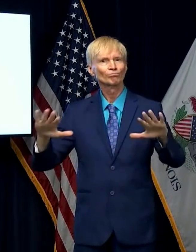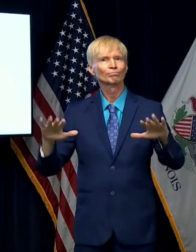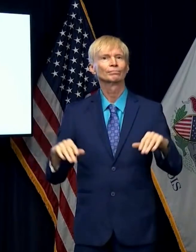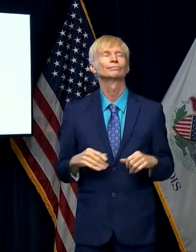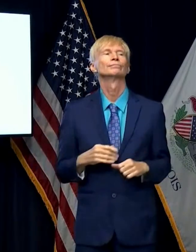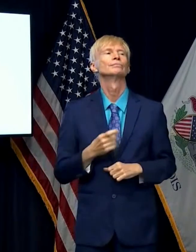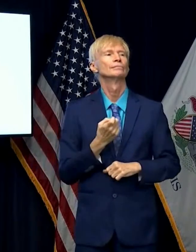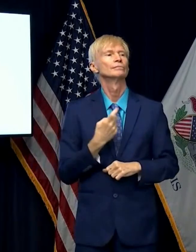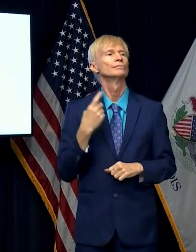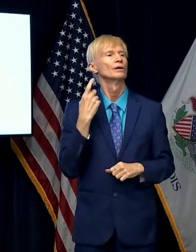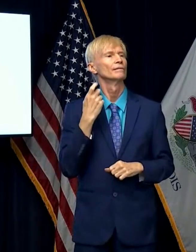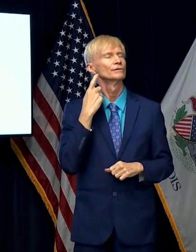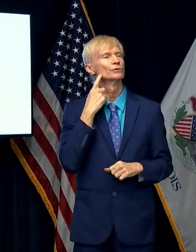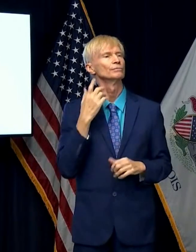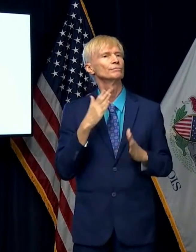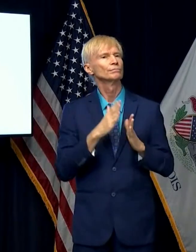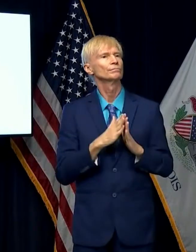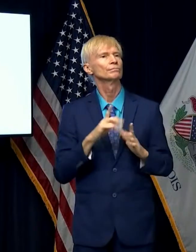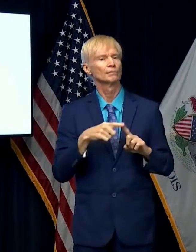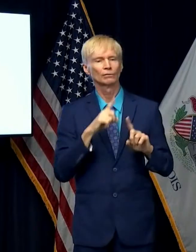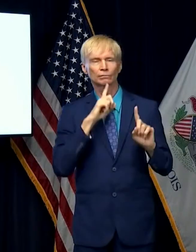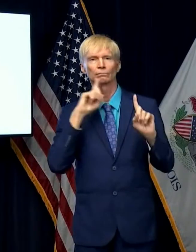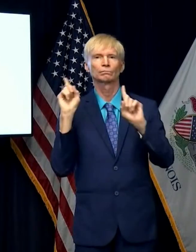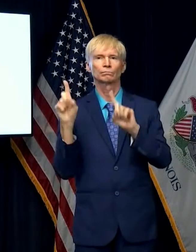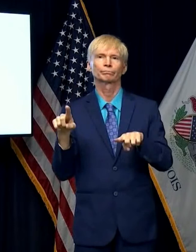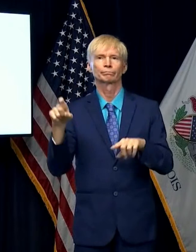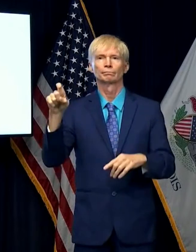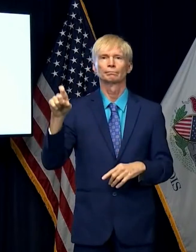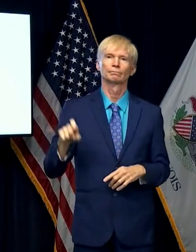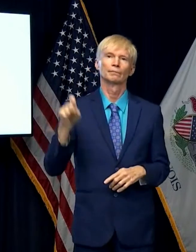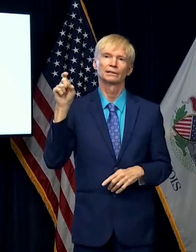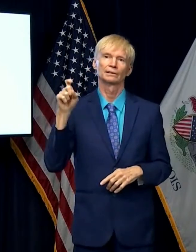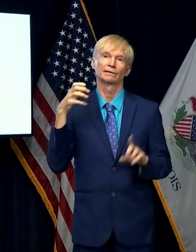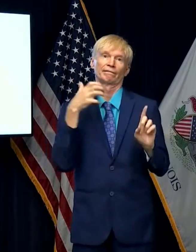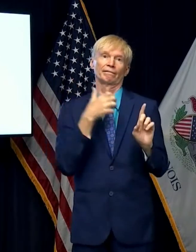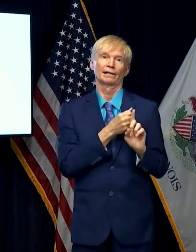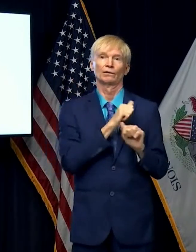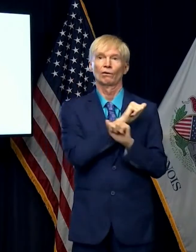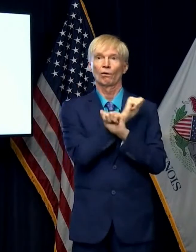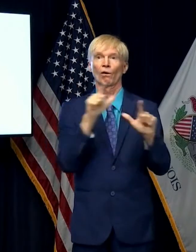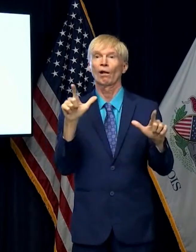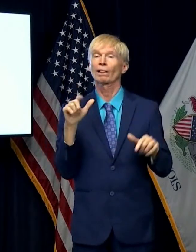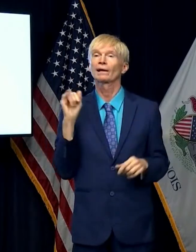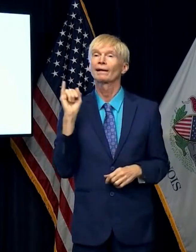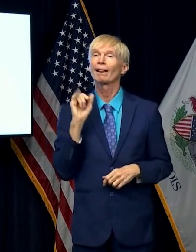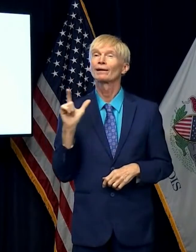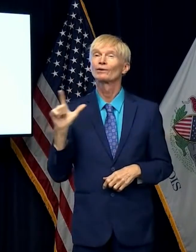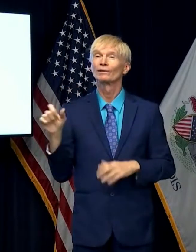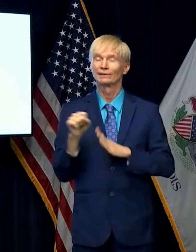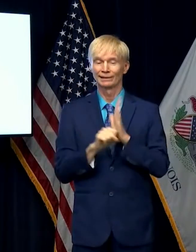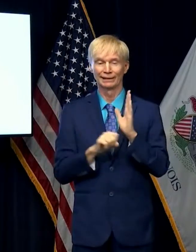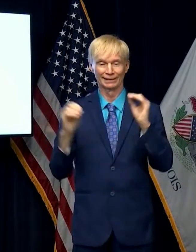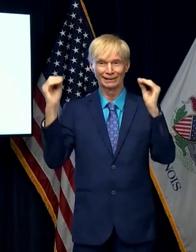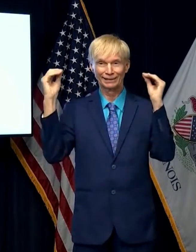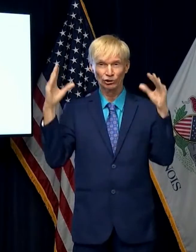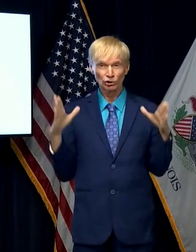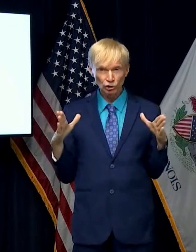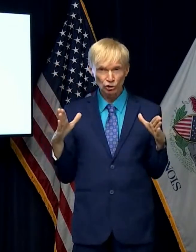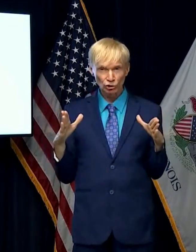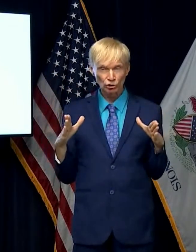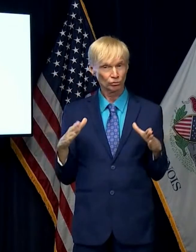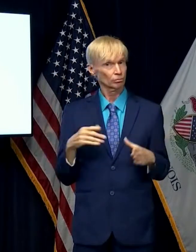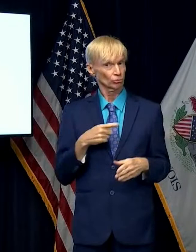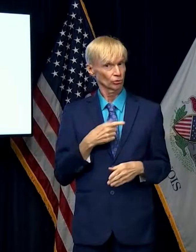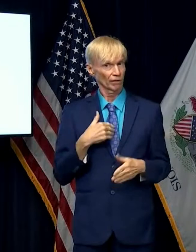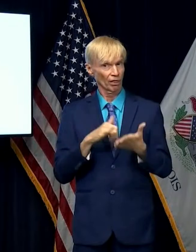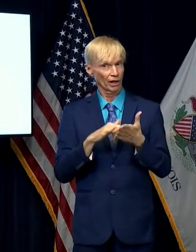about a mandate to vaccinate all Illinois teachers? Would that be something in your menu